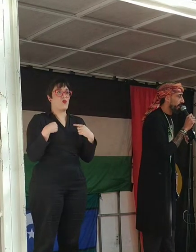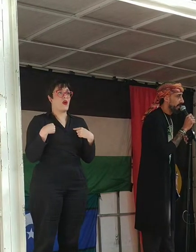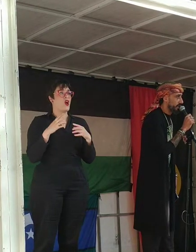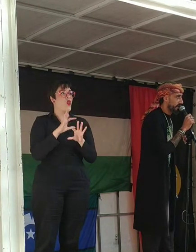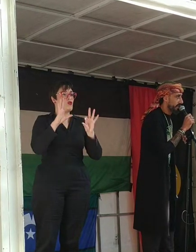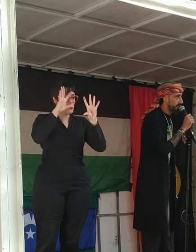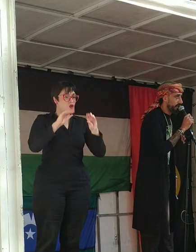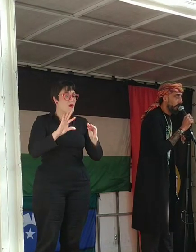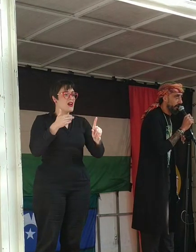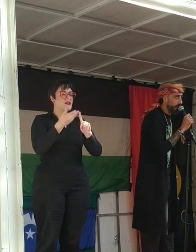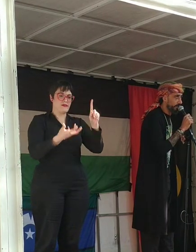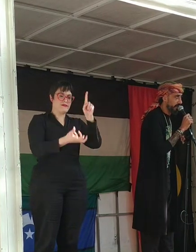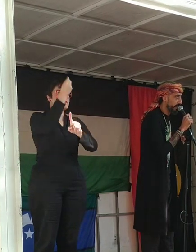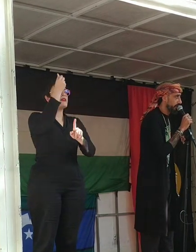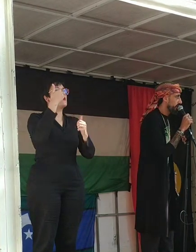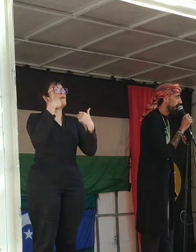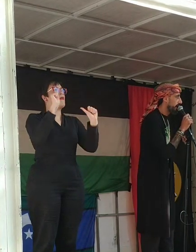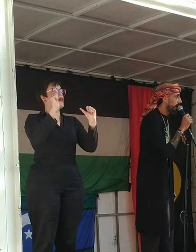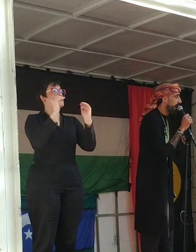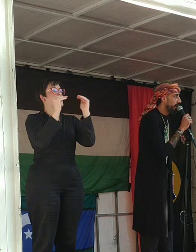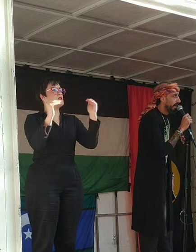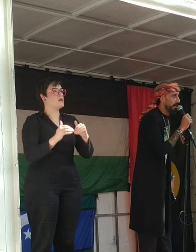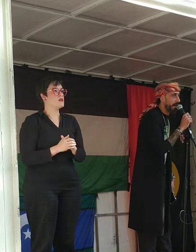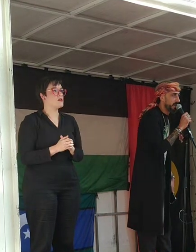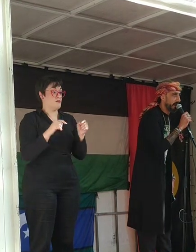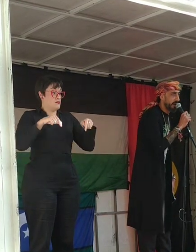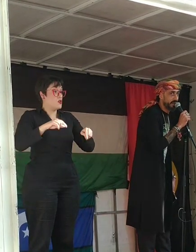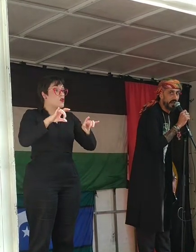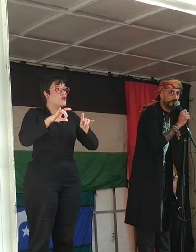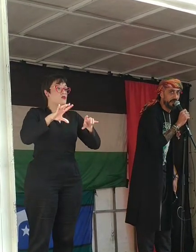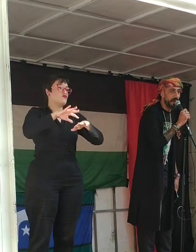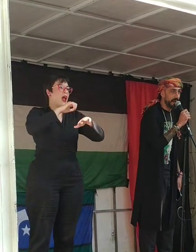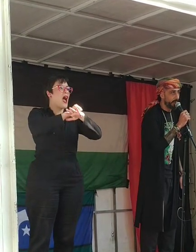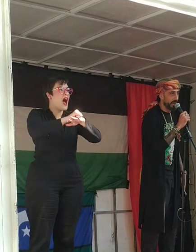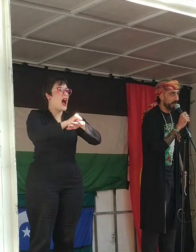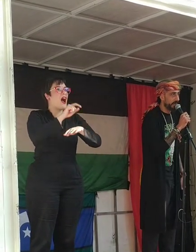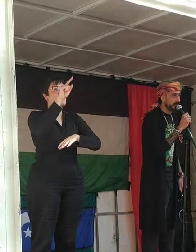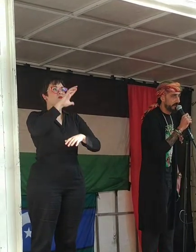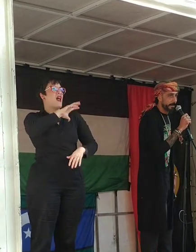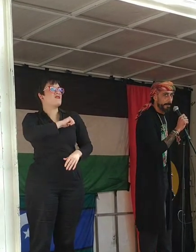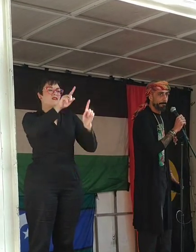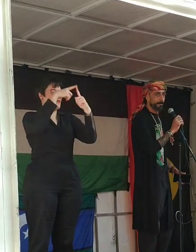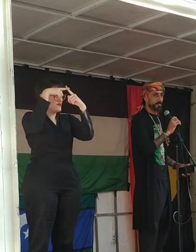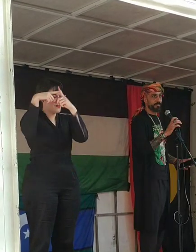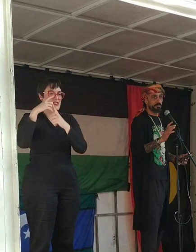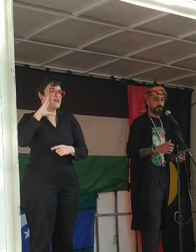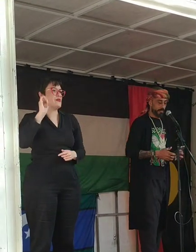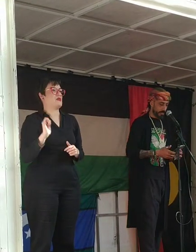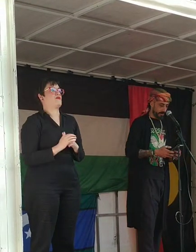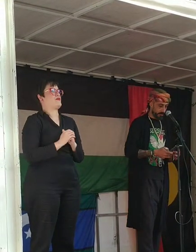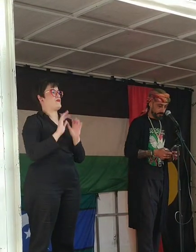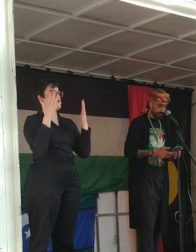until we get justice in all forms, here in Australia, in Palestine, in Africa, anywhere.